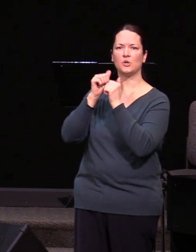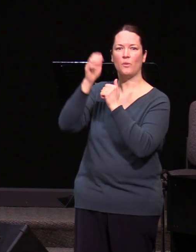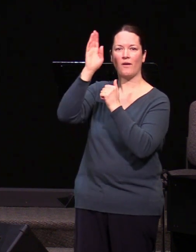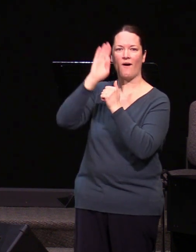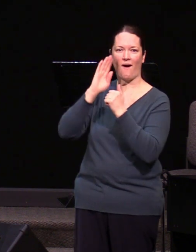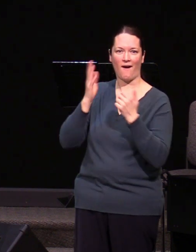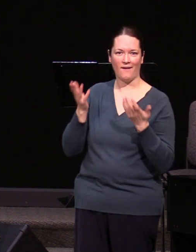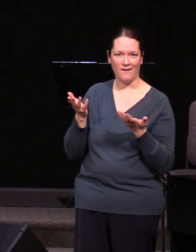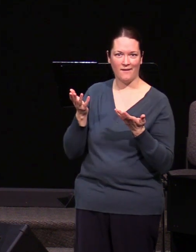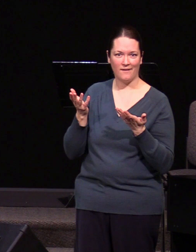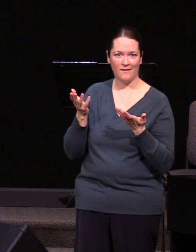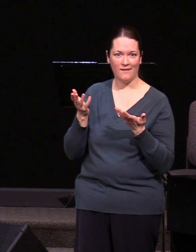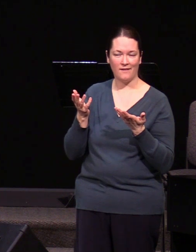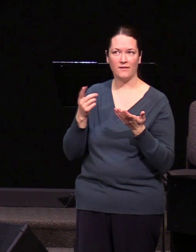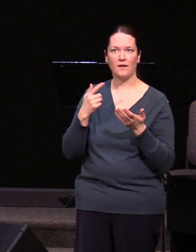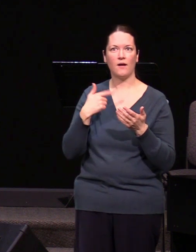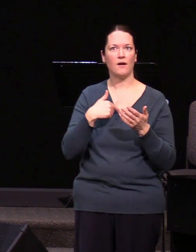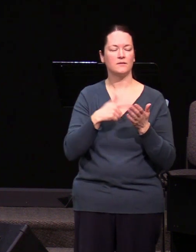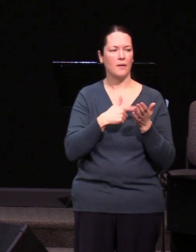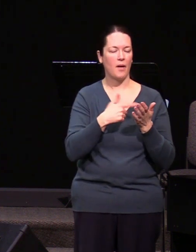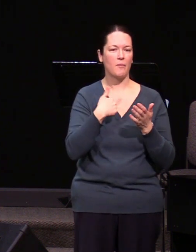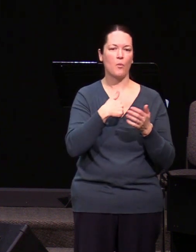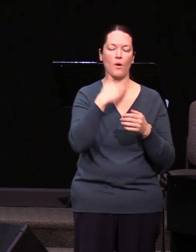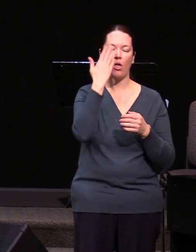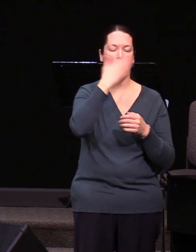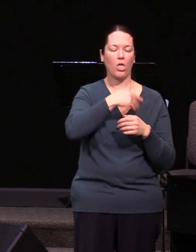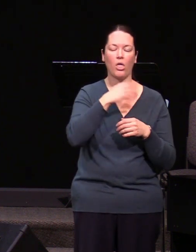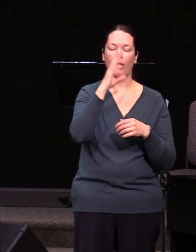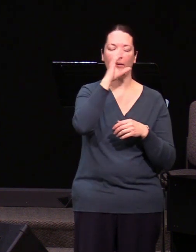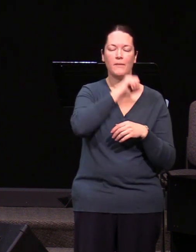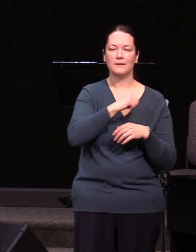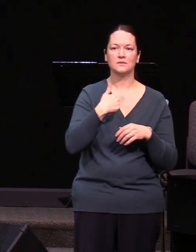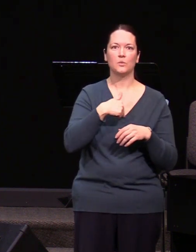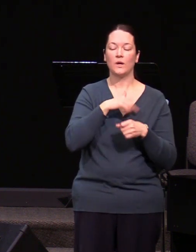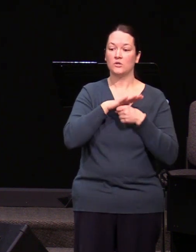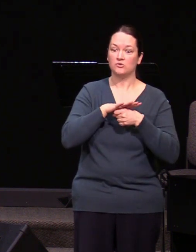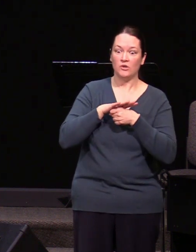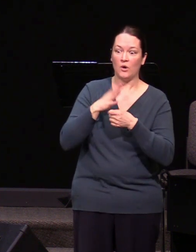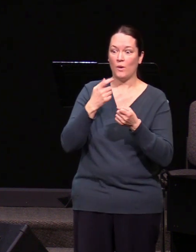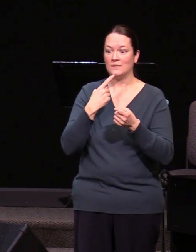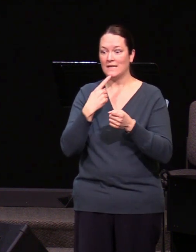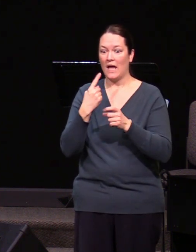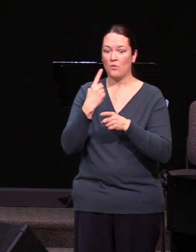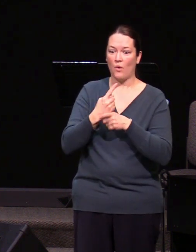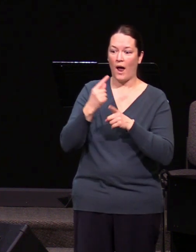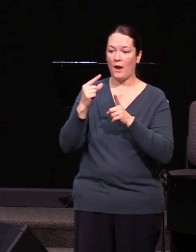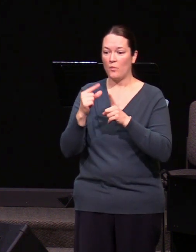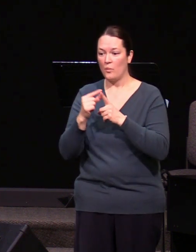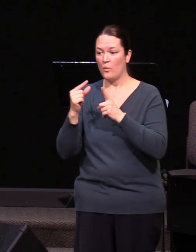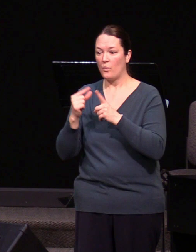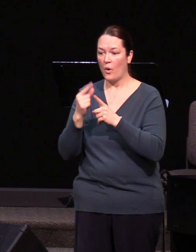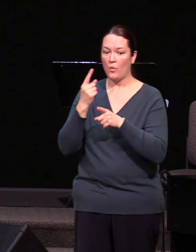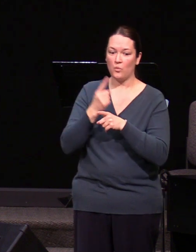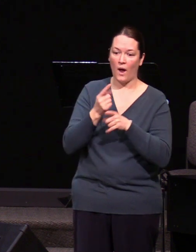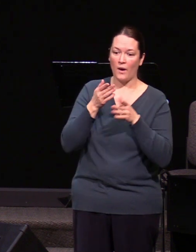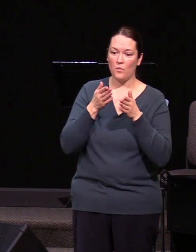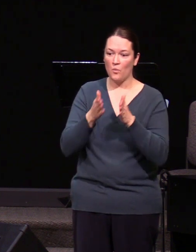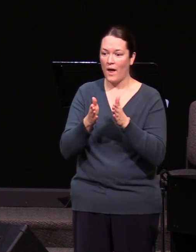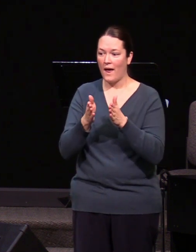but we can often miss that, and we stress ourselves out trying to say the right words in the right